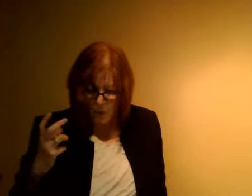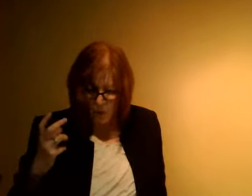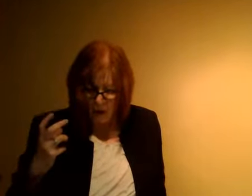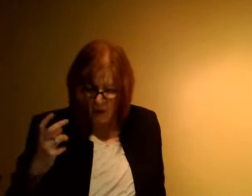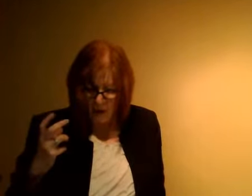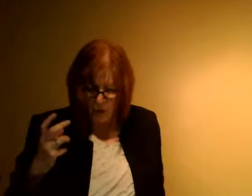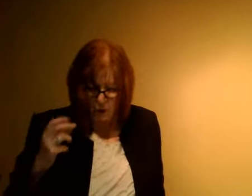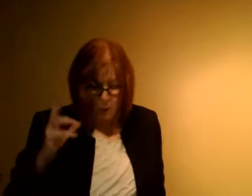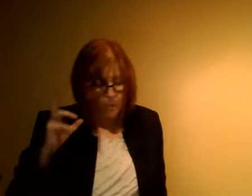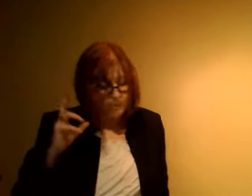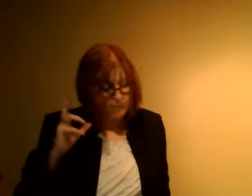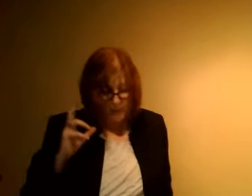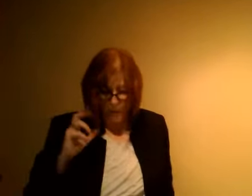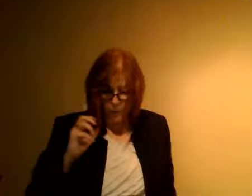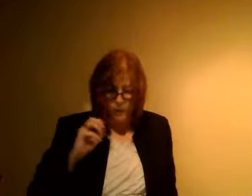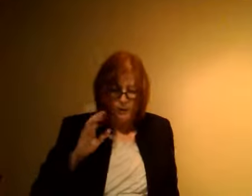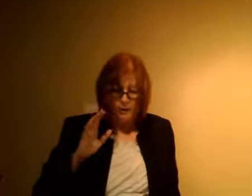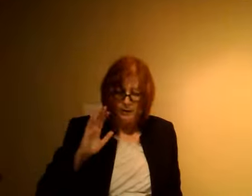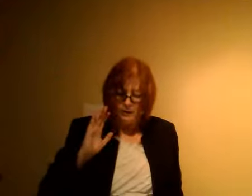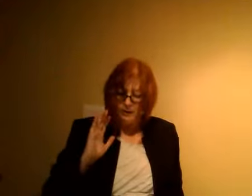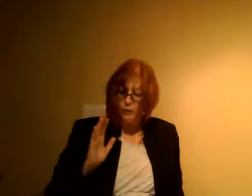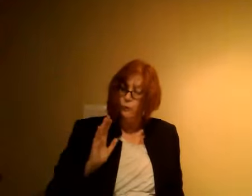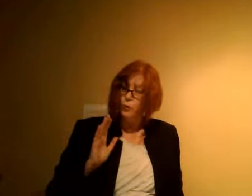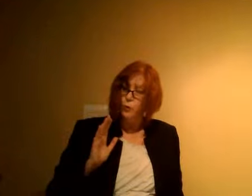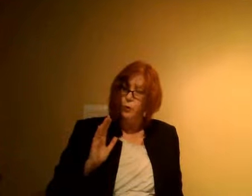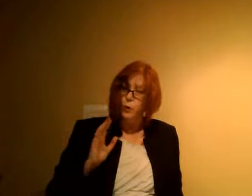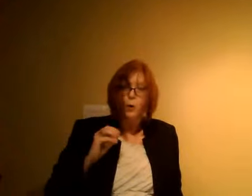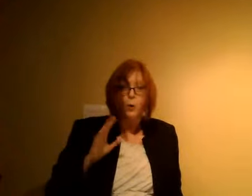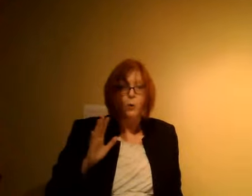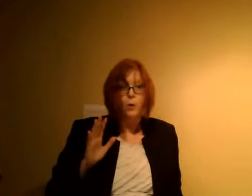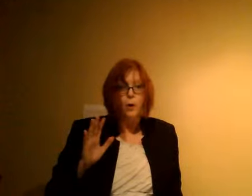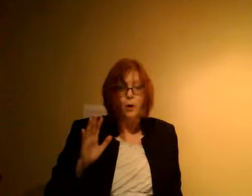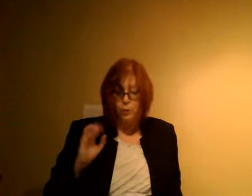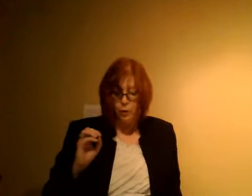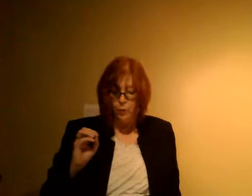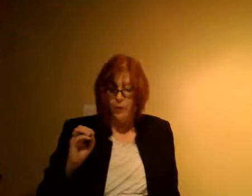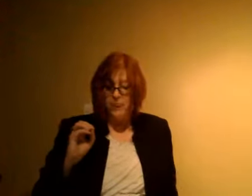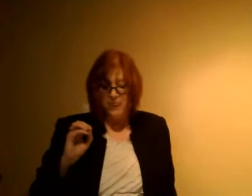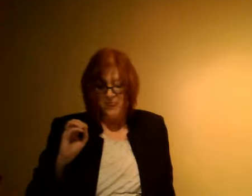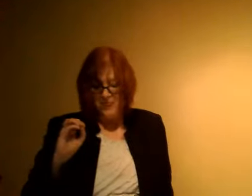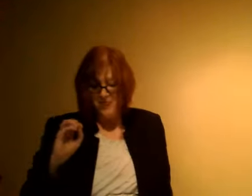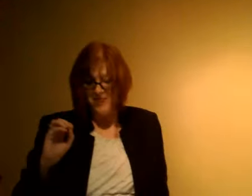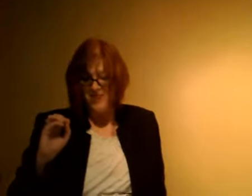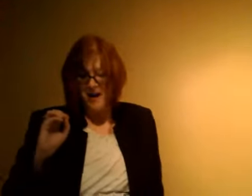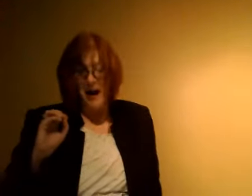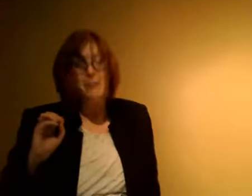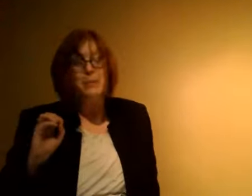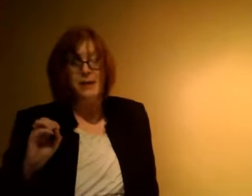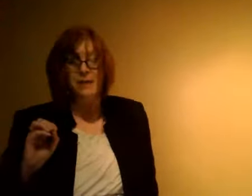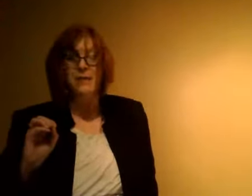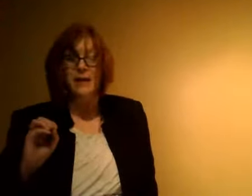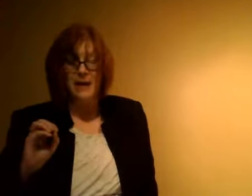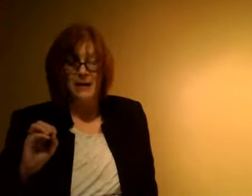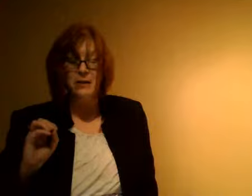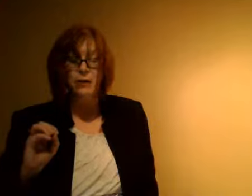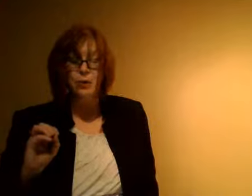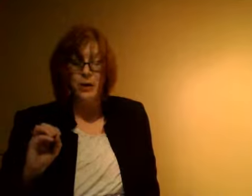you answered, nope, that person is still rude, or no, I believe that that